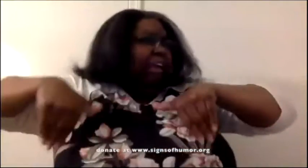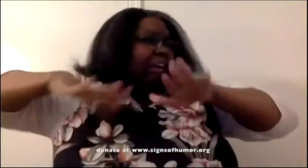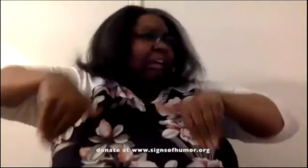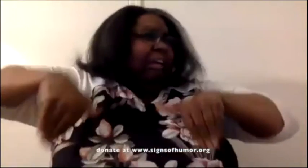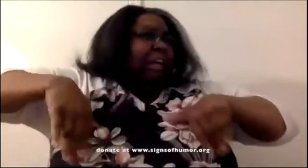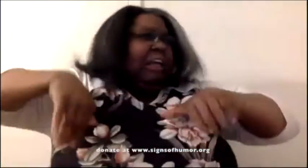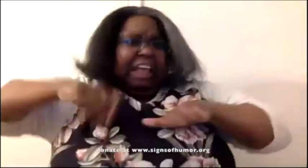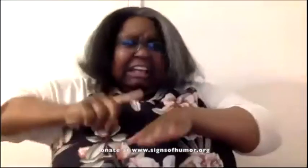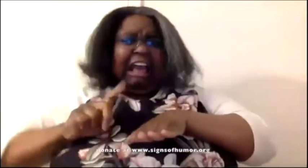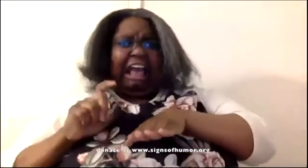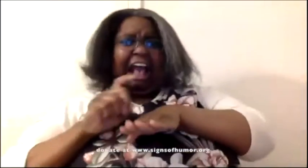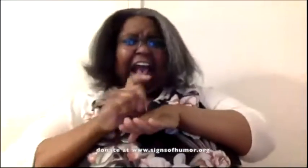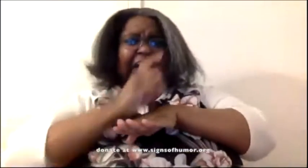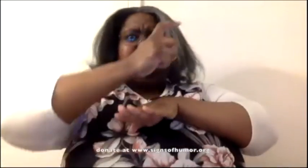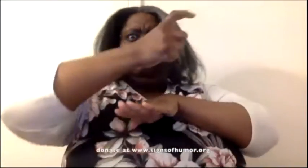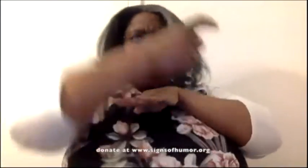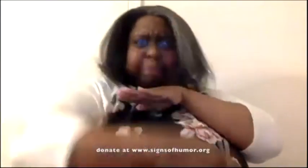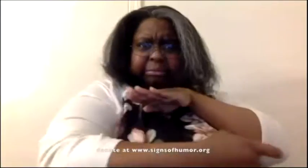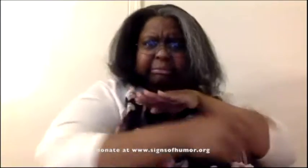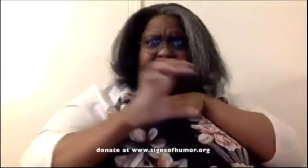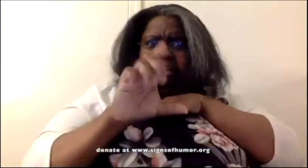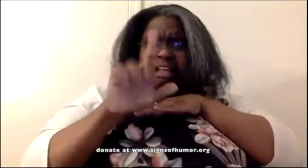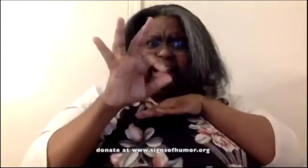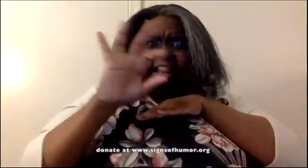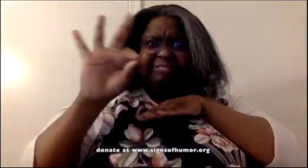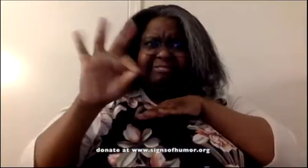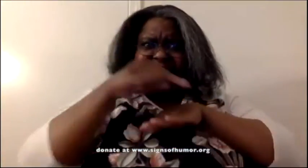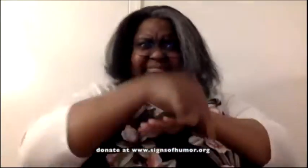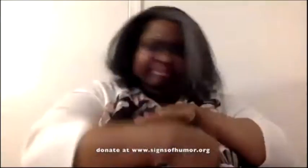and charges off and runs right off a cliff.